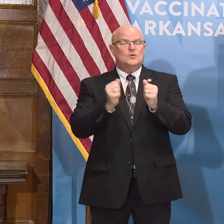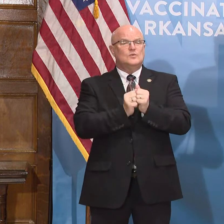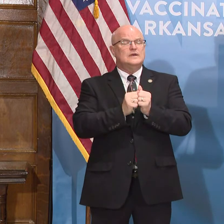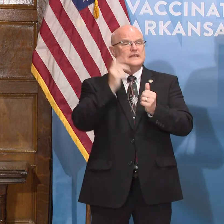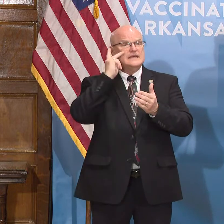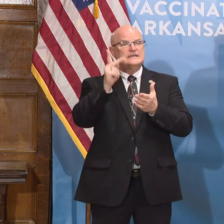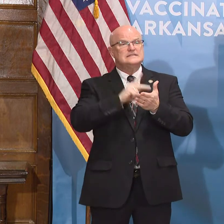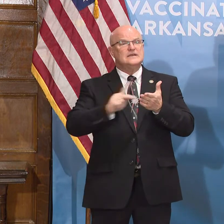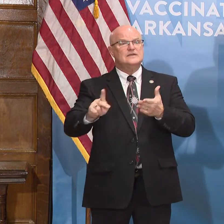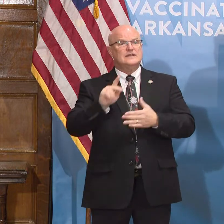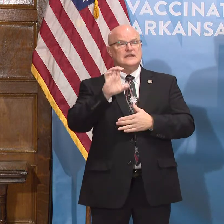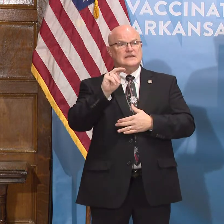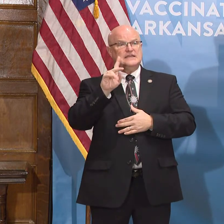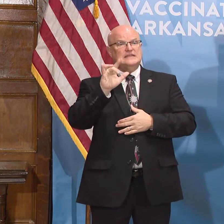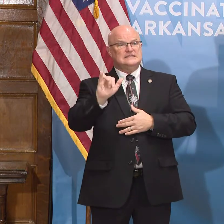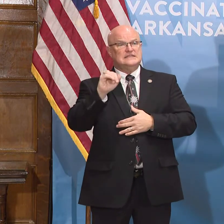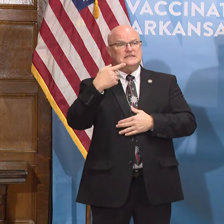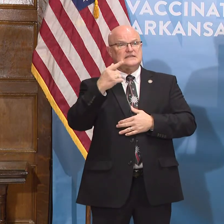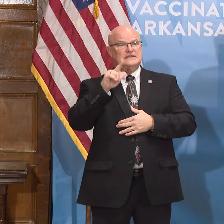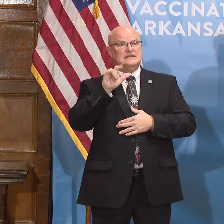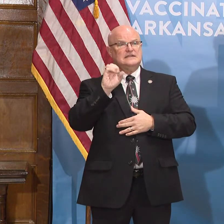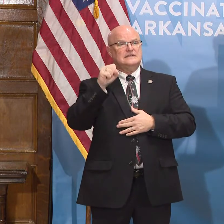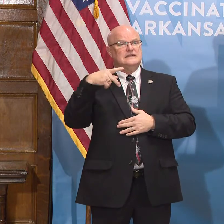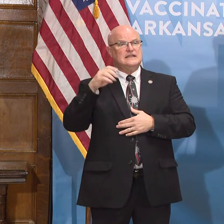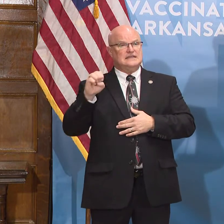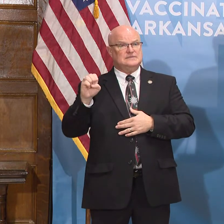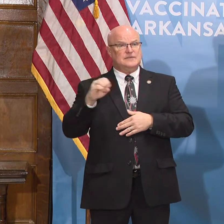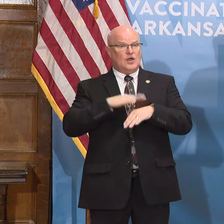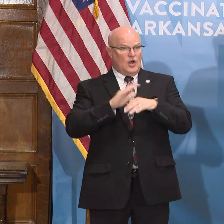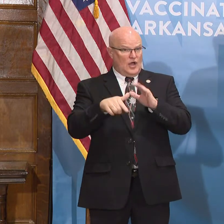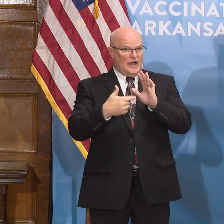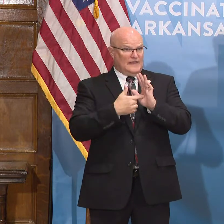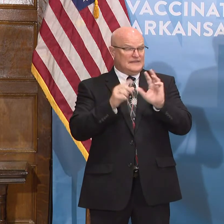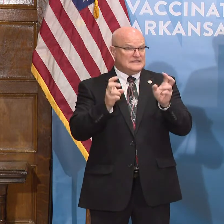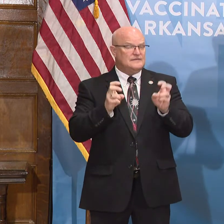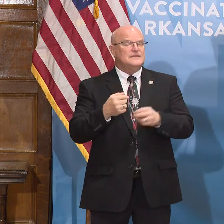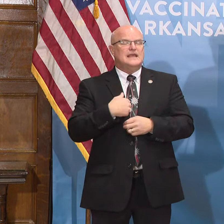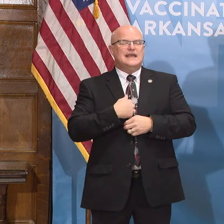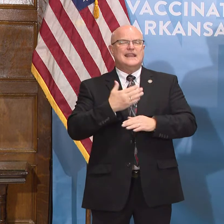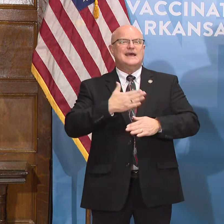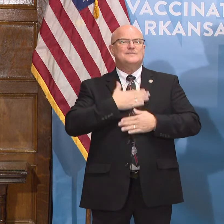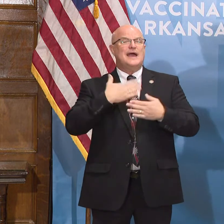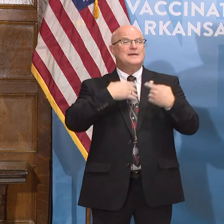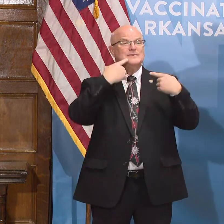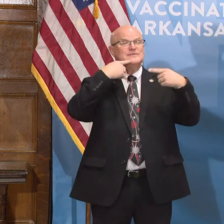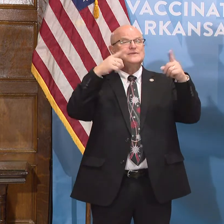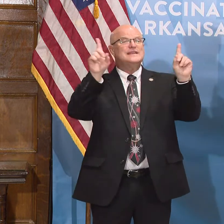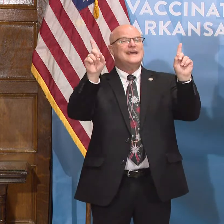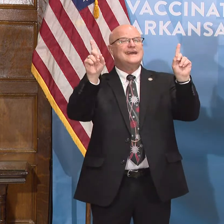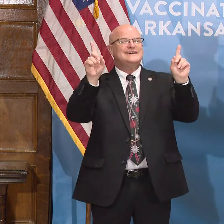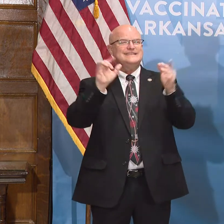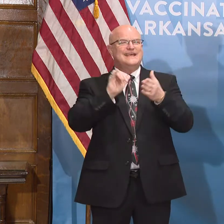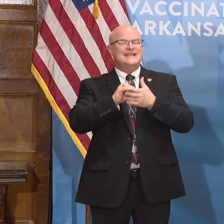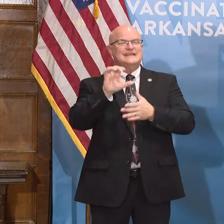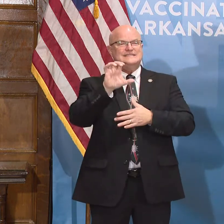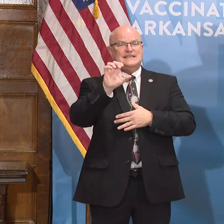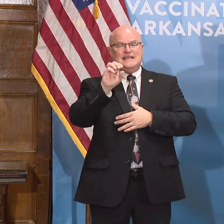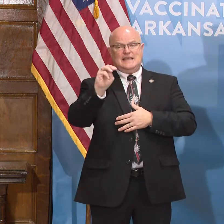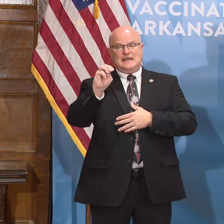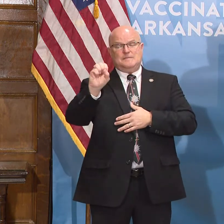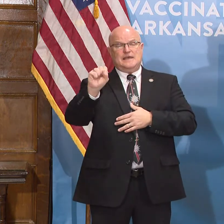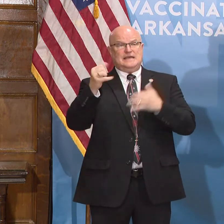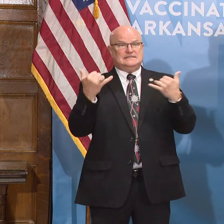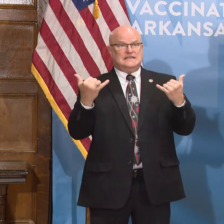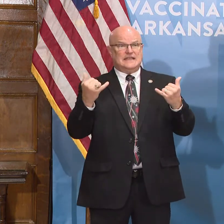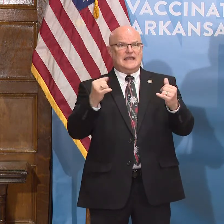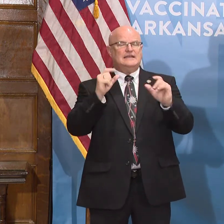Secretary Cindy Gillespie on this, and I'm pleased to announce that CMS today